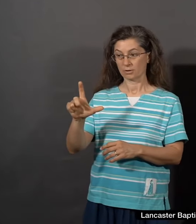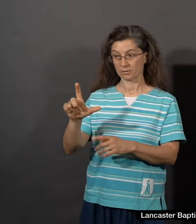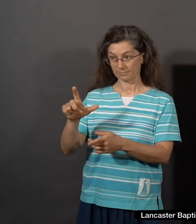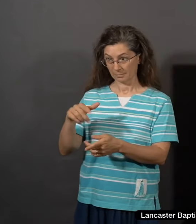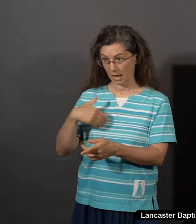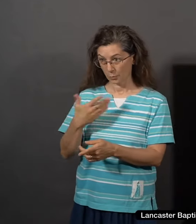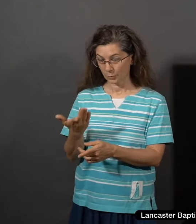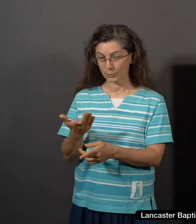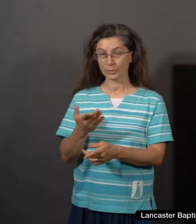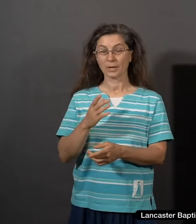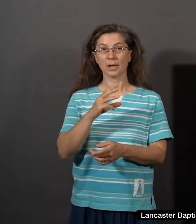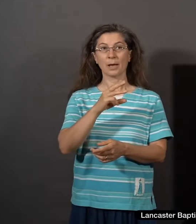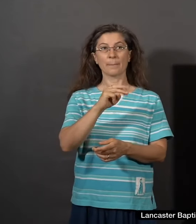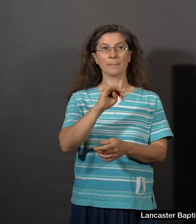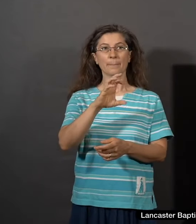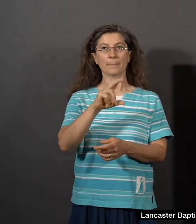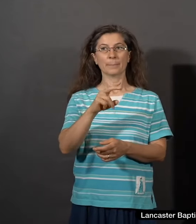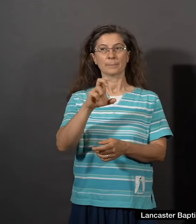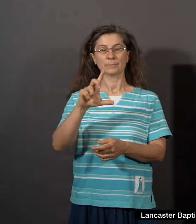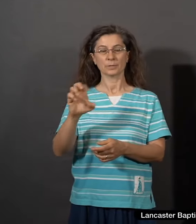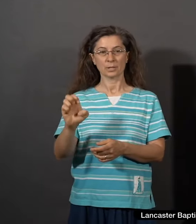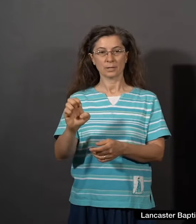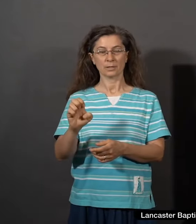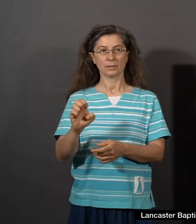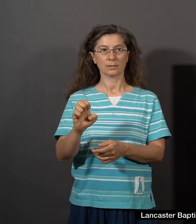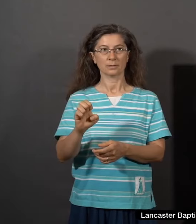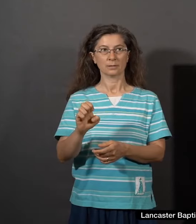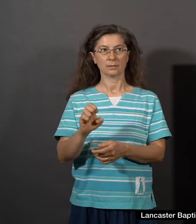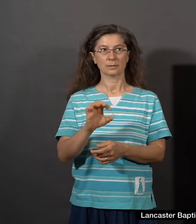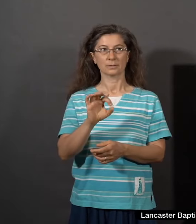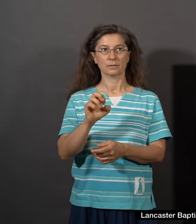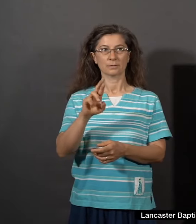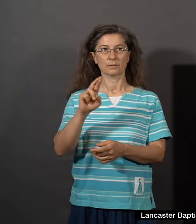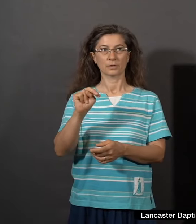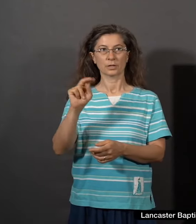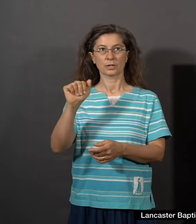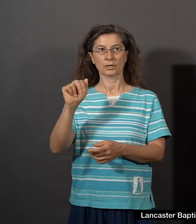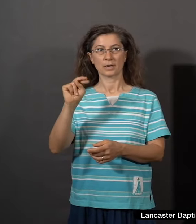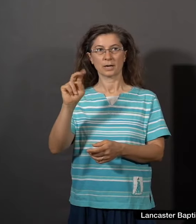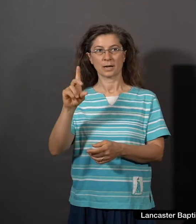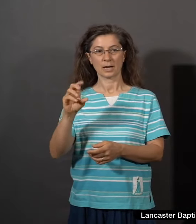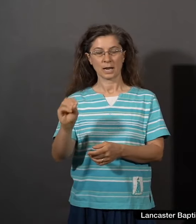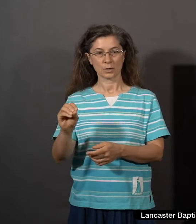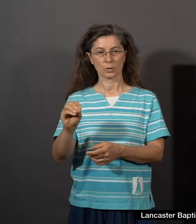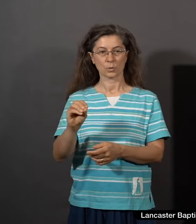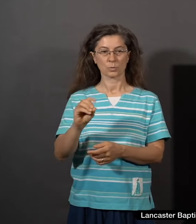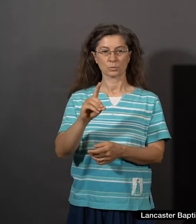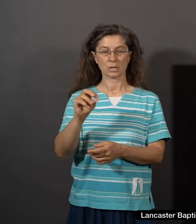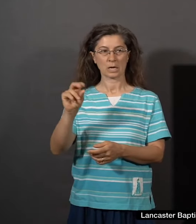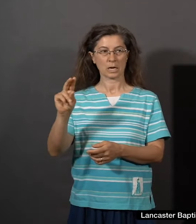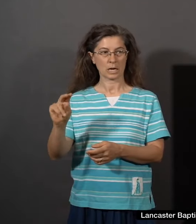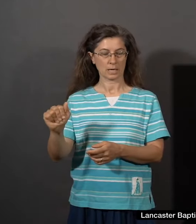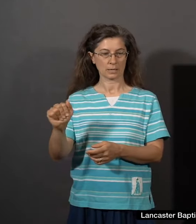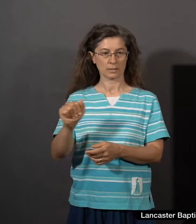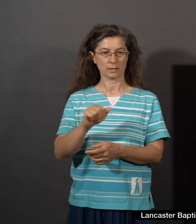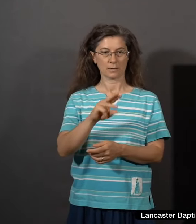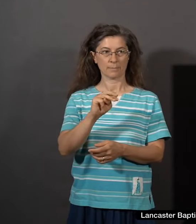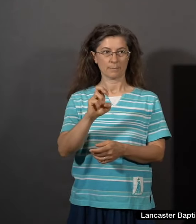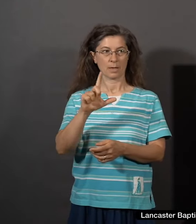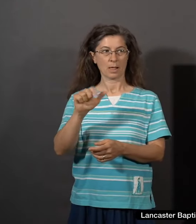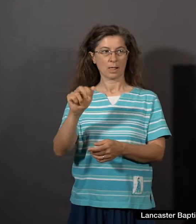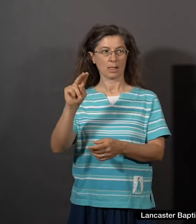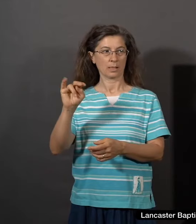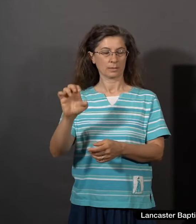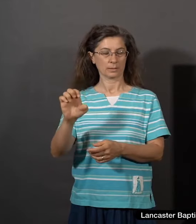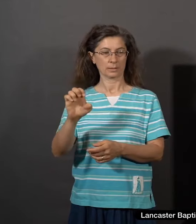uh michelle shirley uh delia and fernando salvana uh donna trimbley um melanie anderson